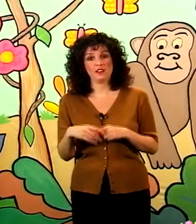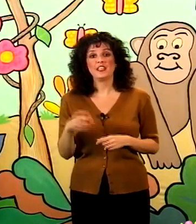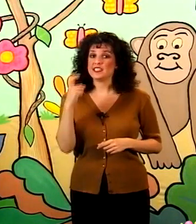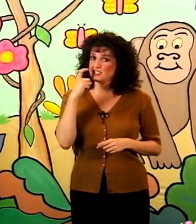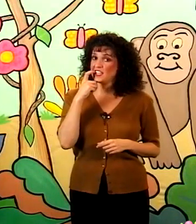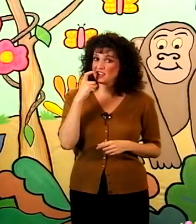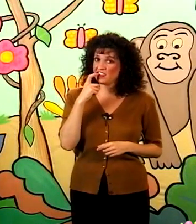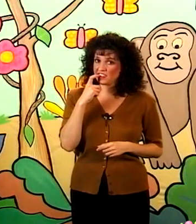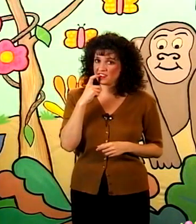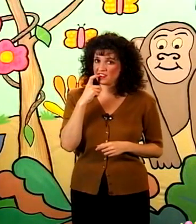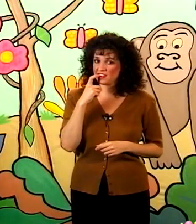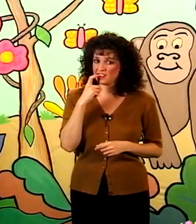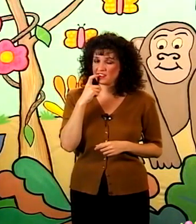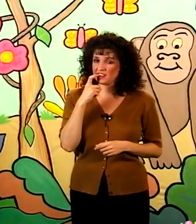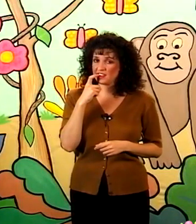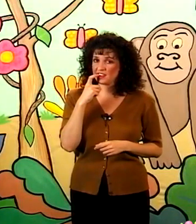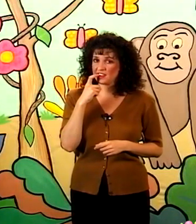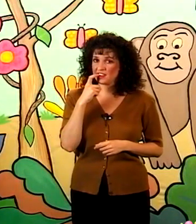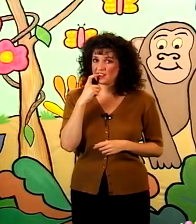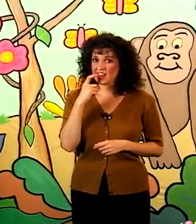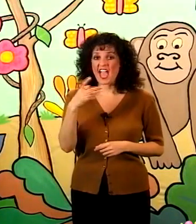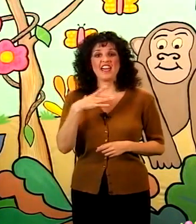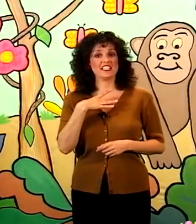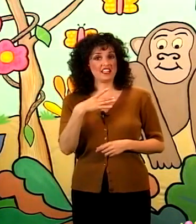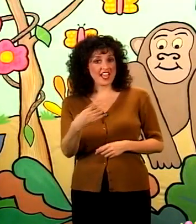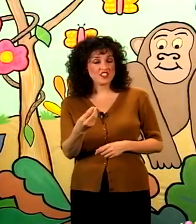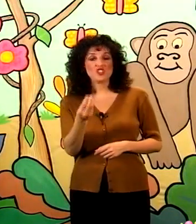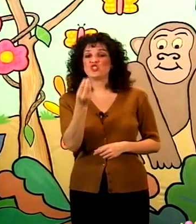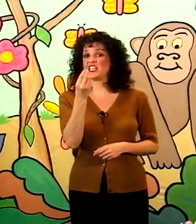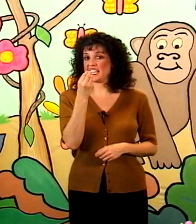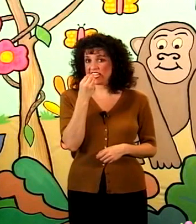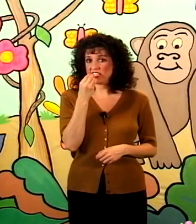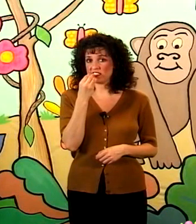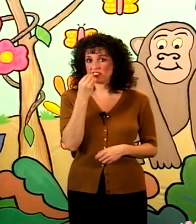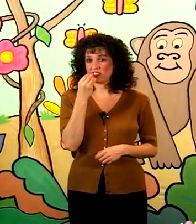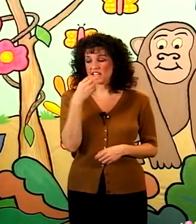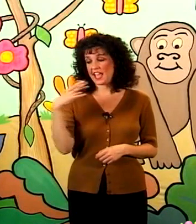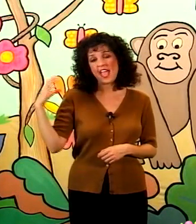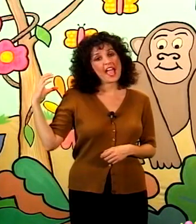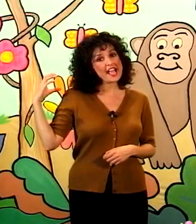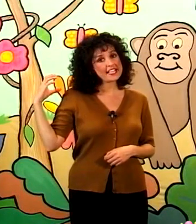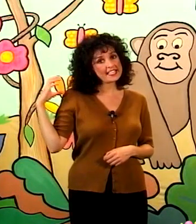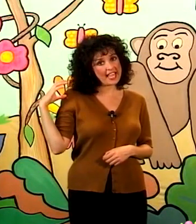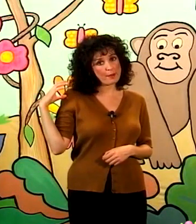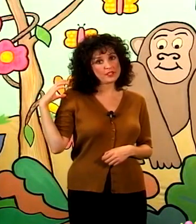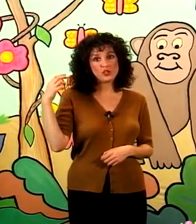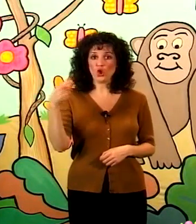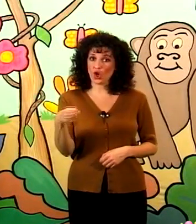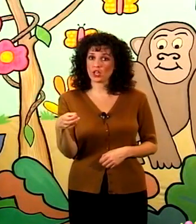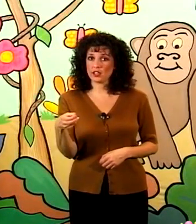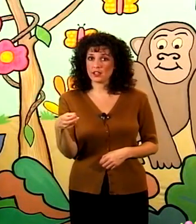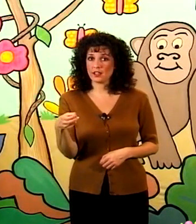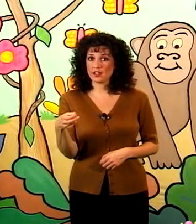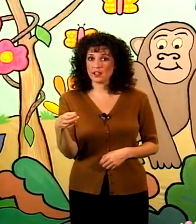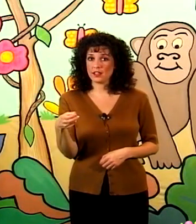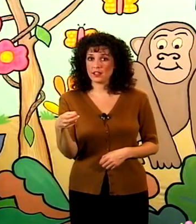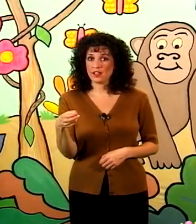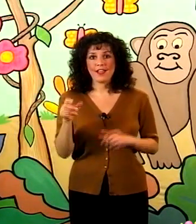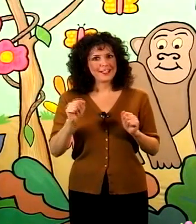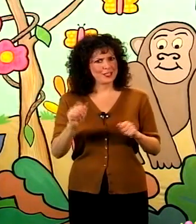Teeth. And it likes to eat. Captain Hook. Can